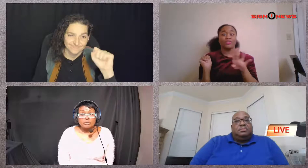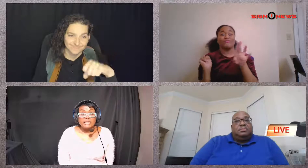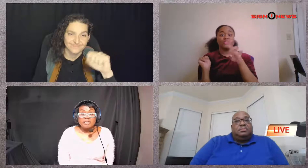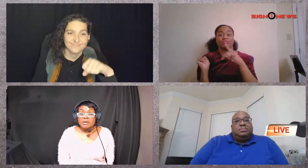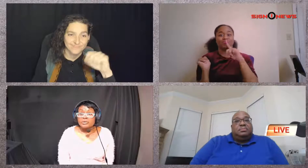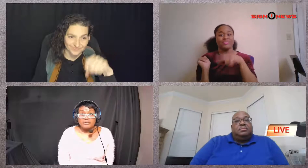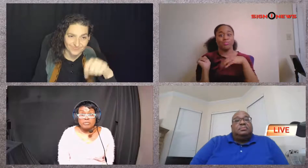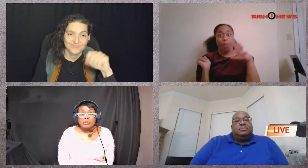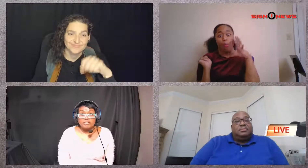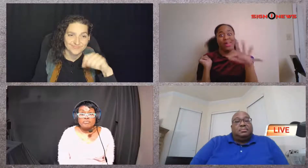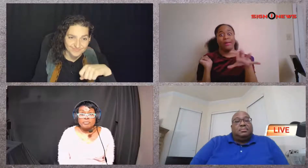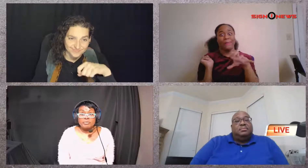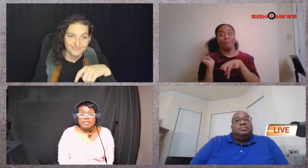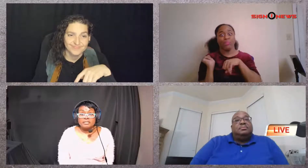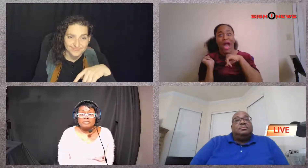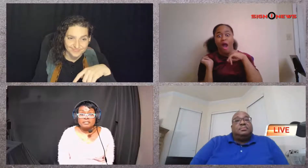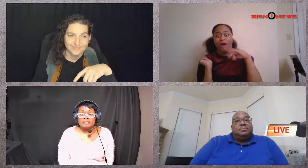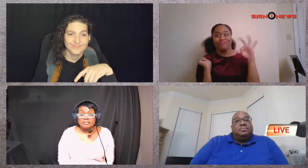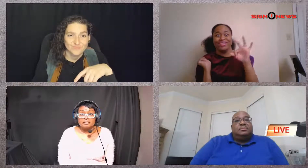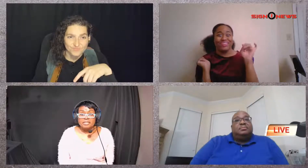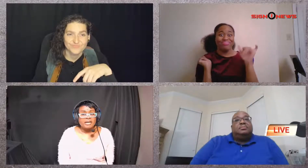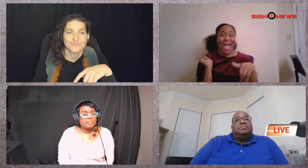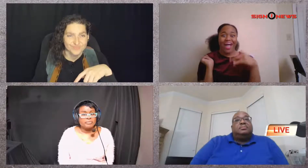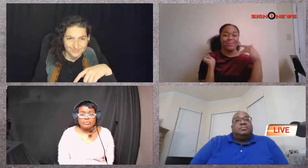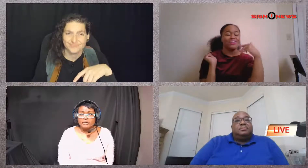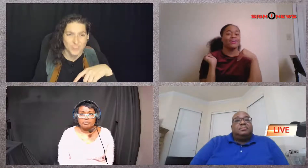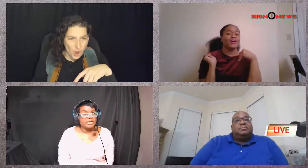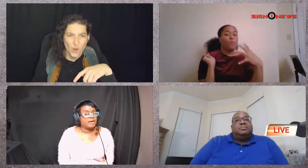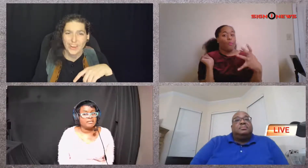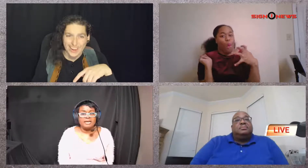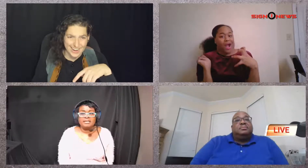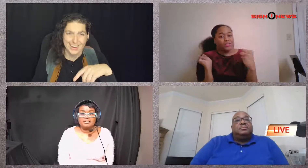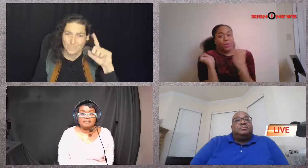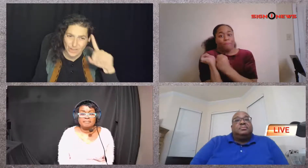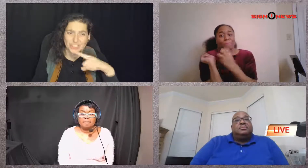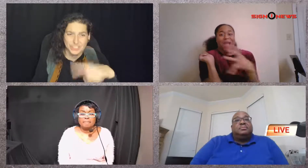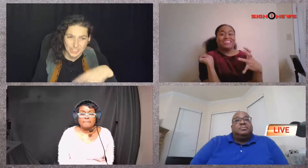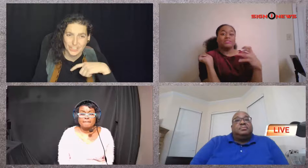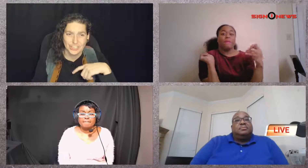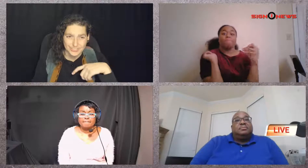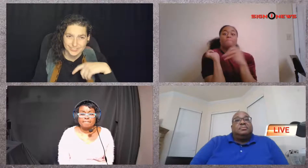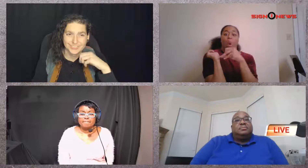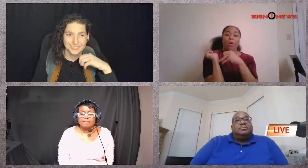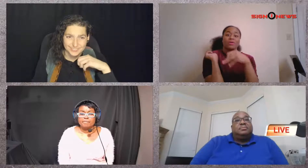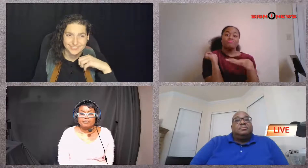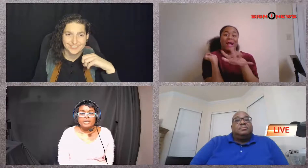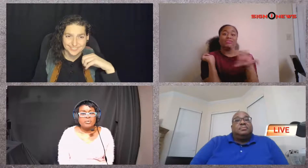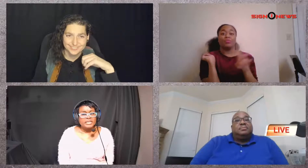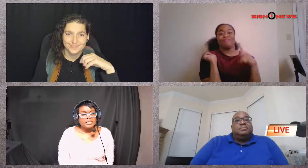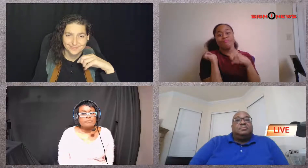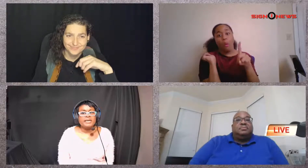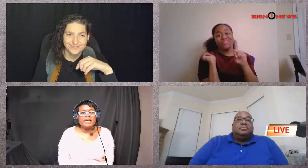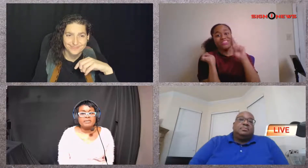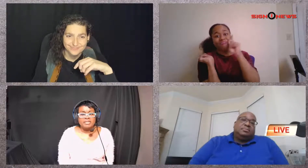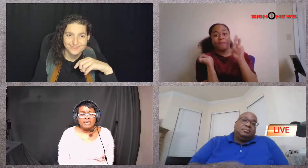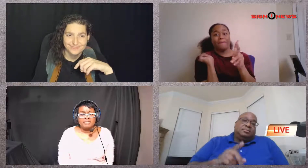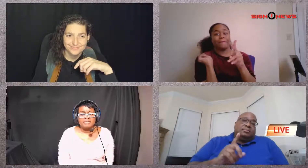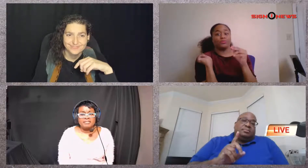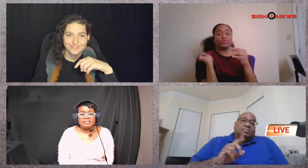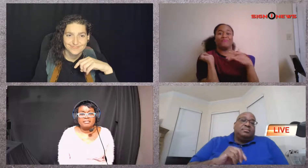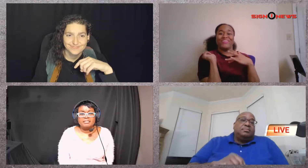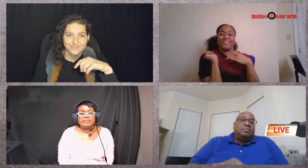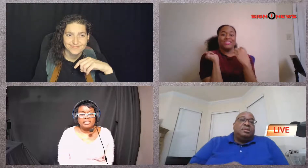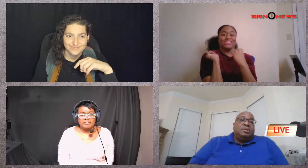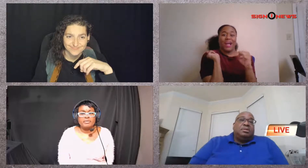When I graduate, I want to see more deaf people there. I'd be really proud of that. I want to expand on